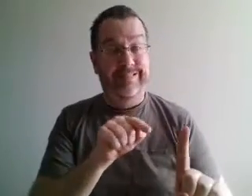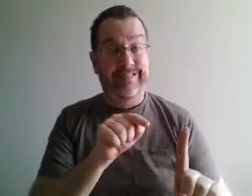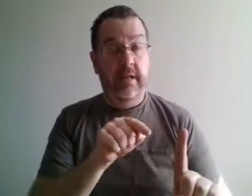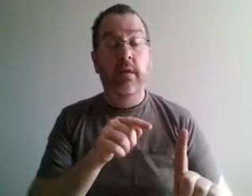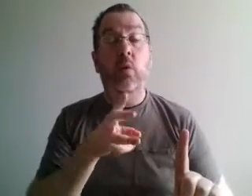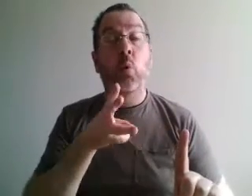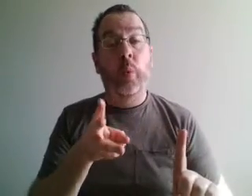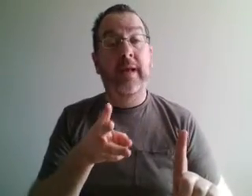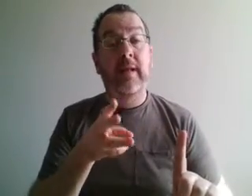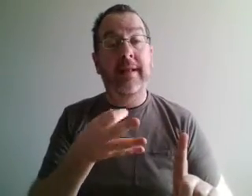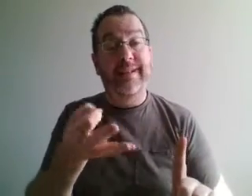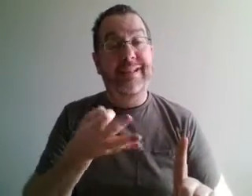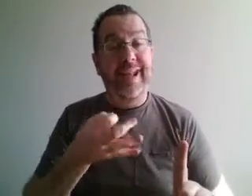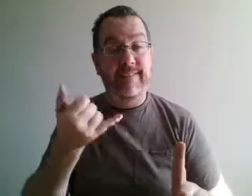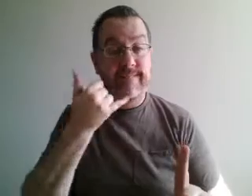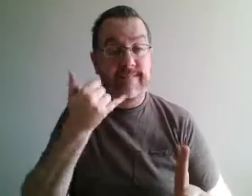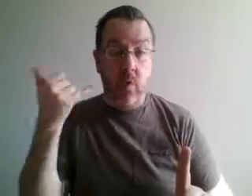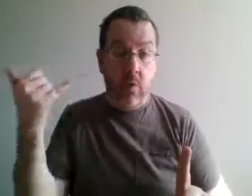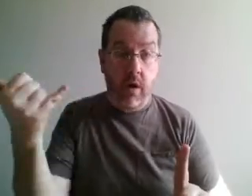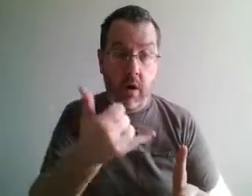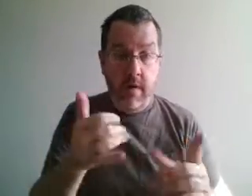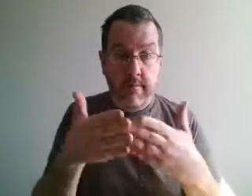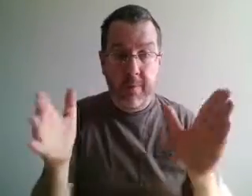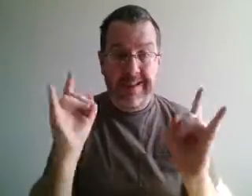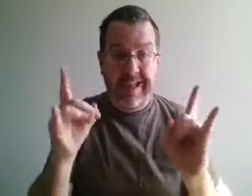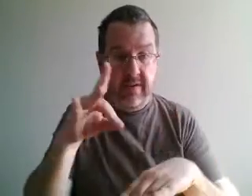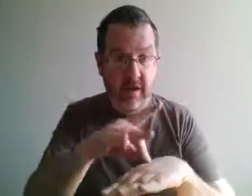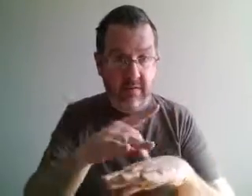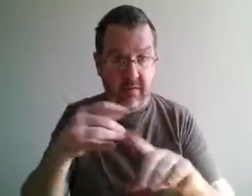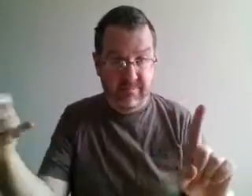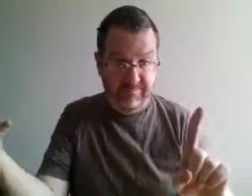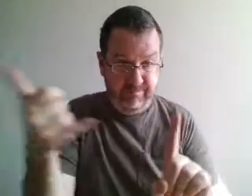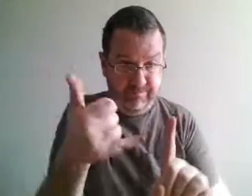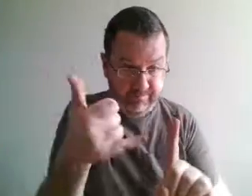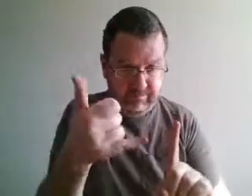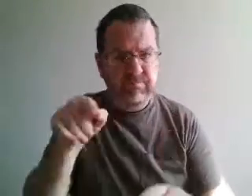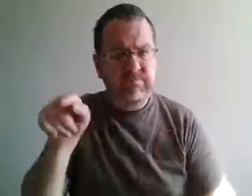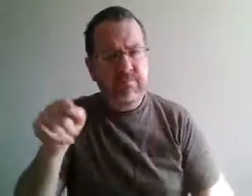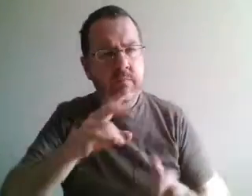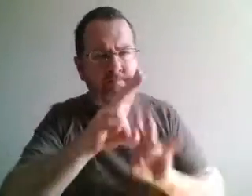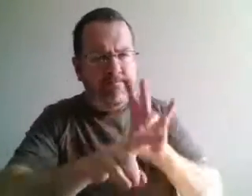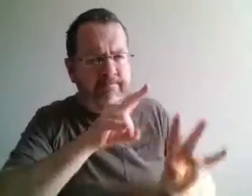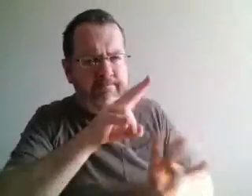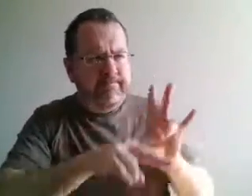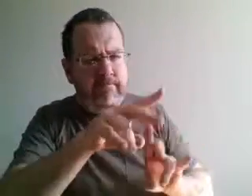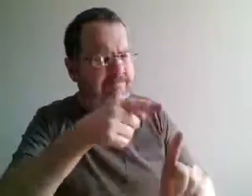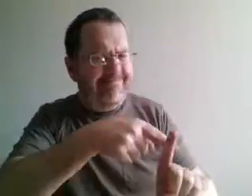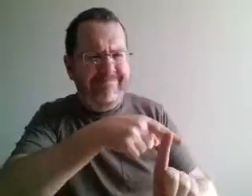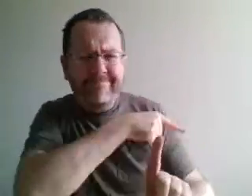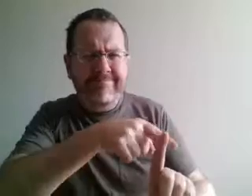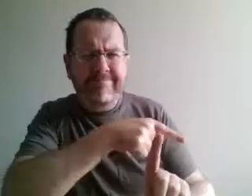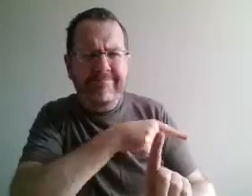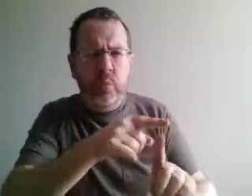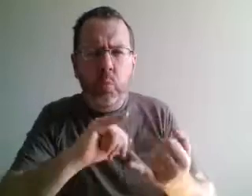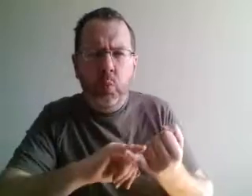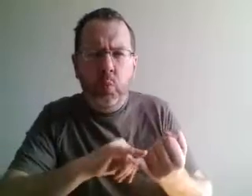from the public health doctors. They just will get a description of the people that they've been in contact with, and the public health